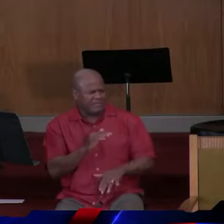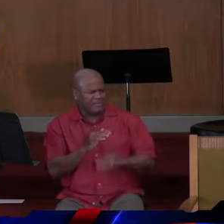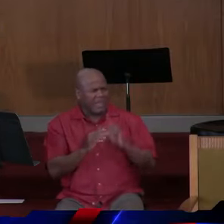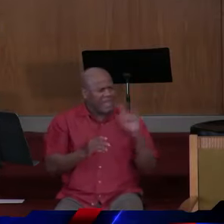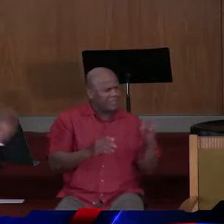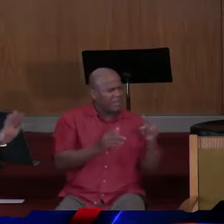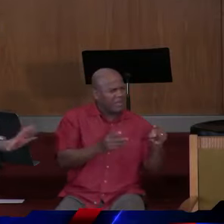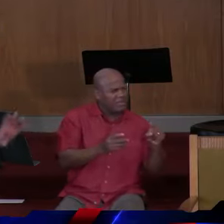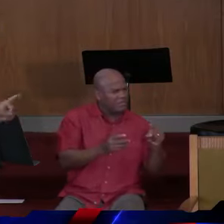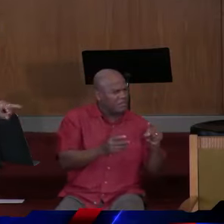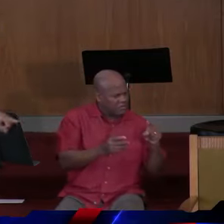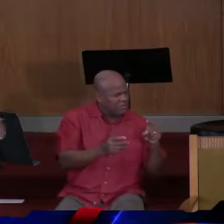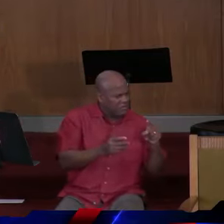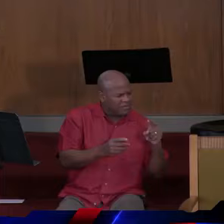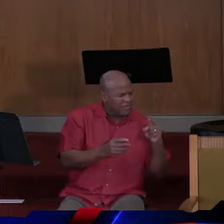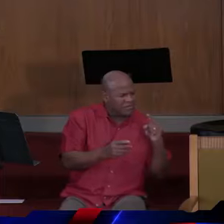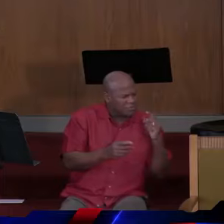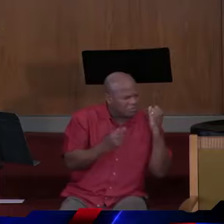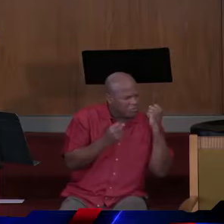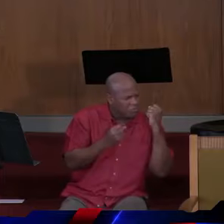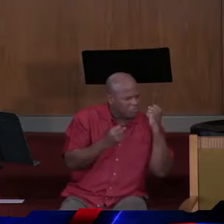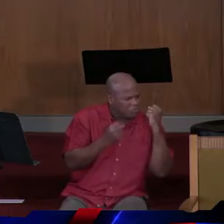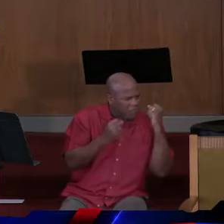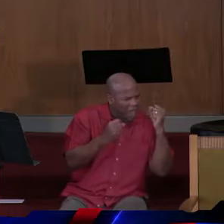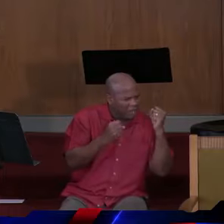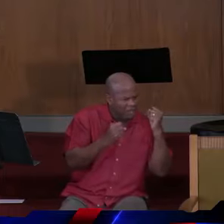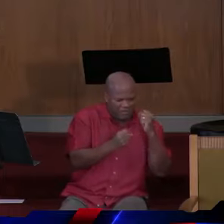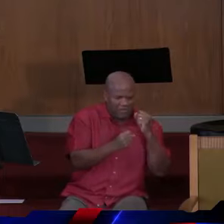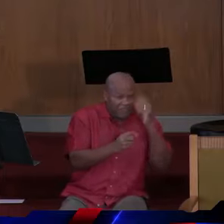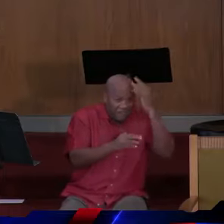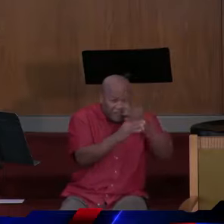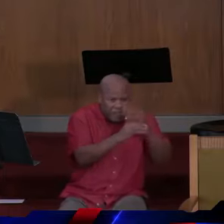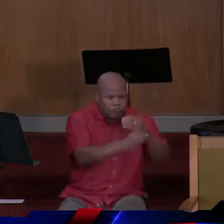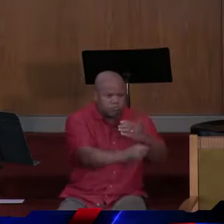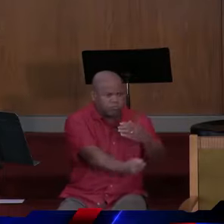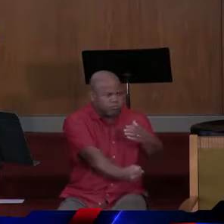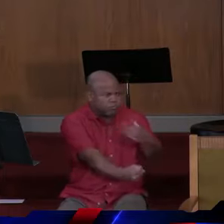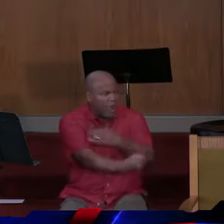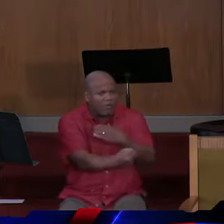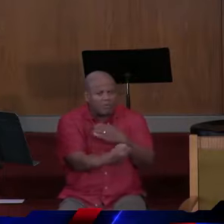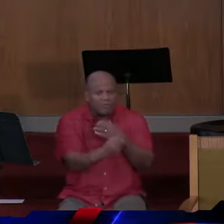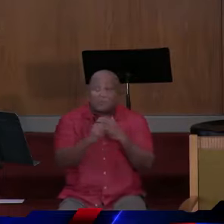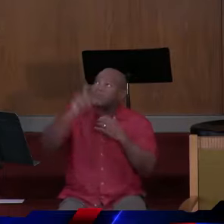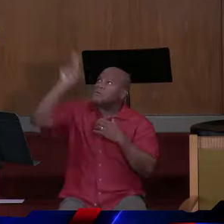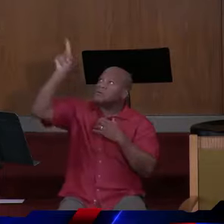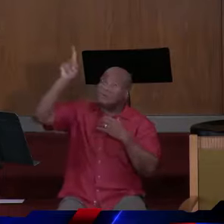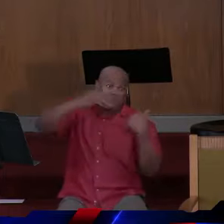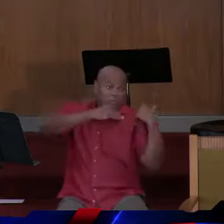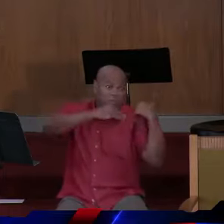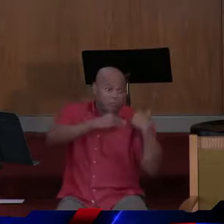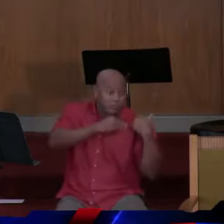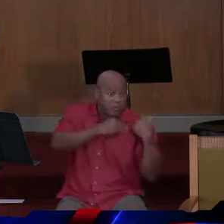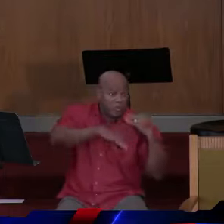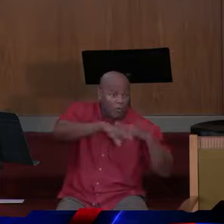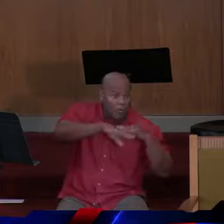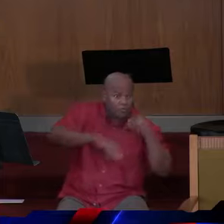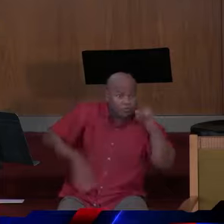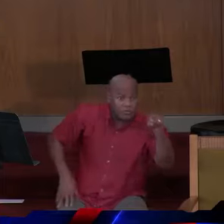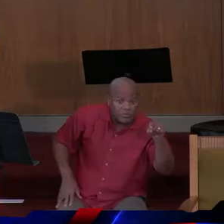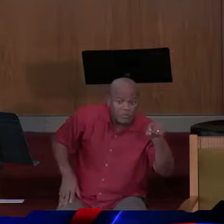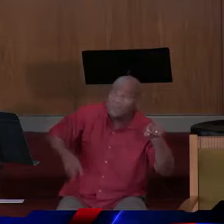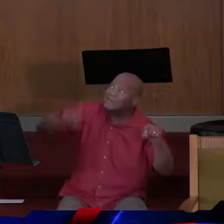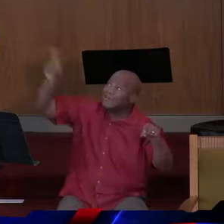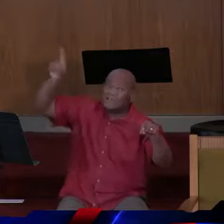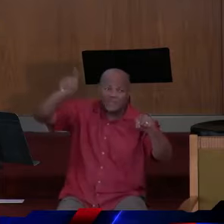powerful faithfulness is. Can God count on you? He who has called